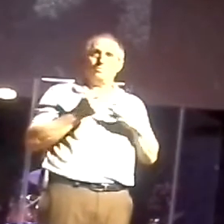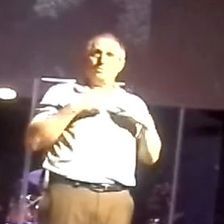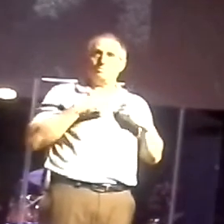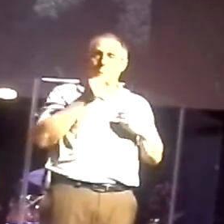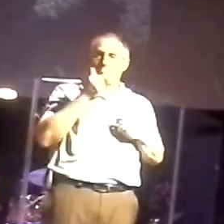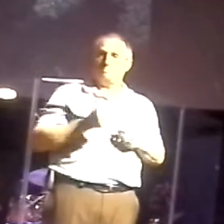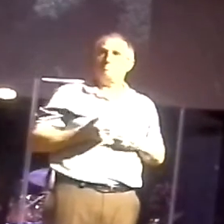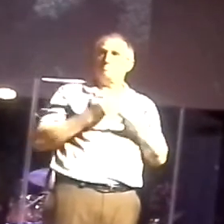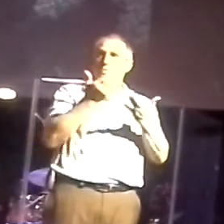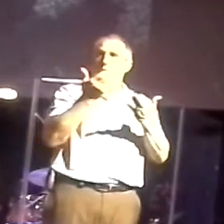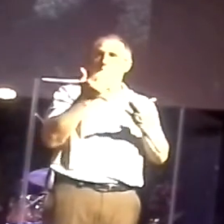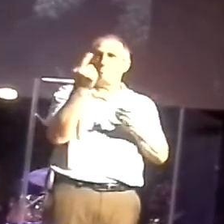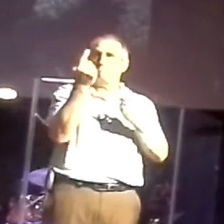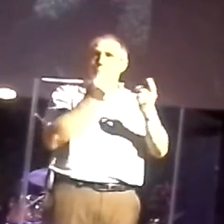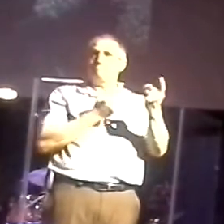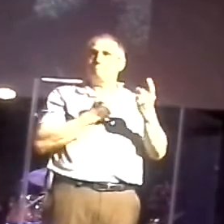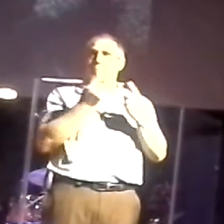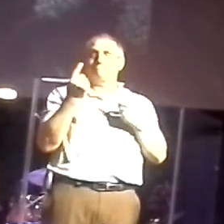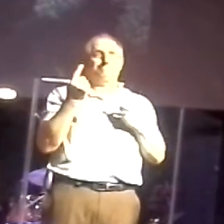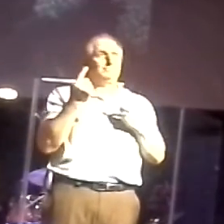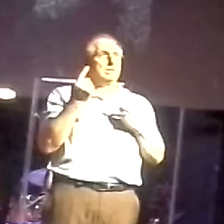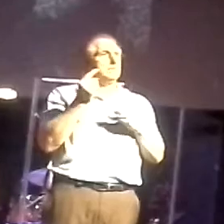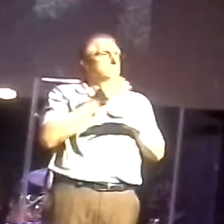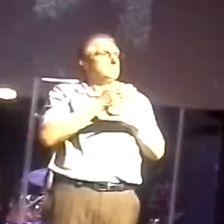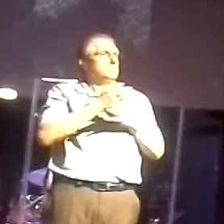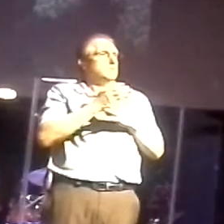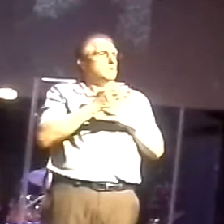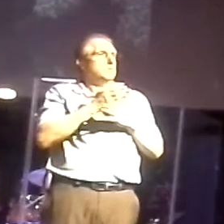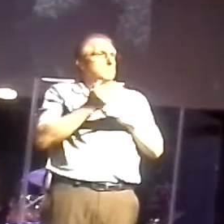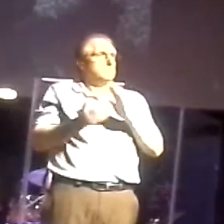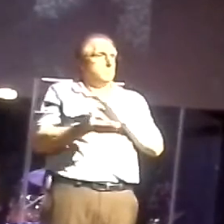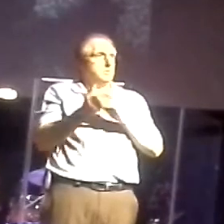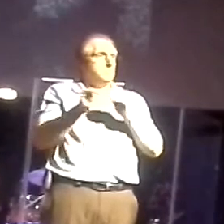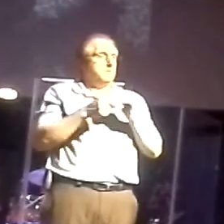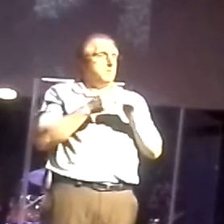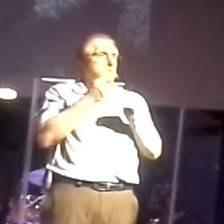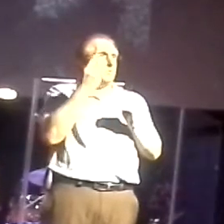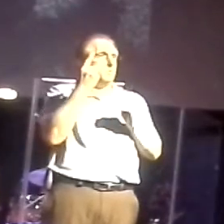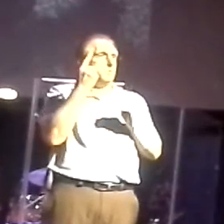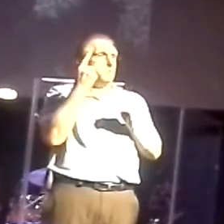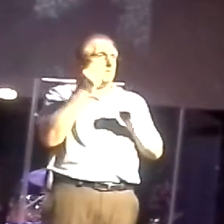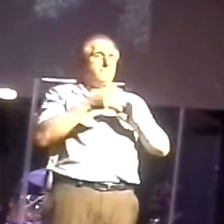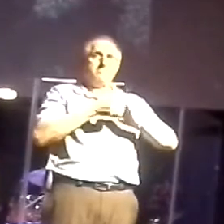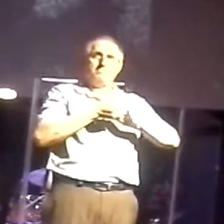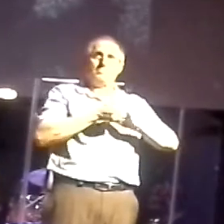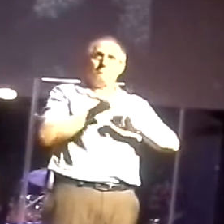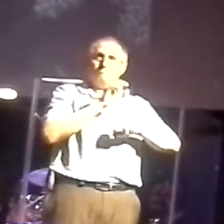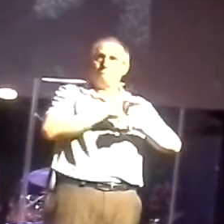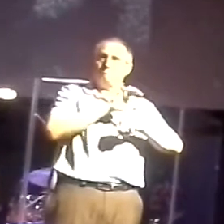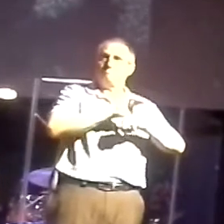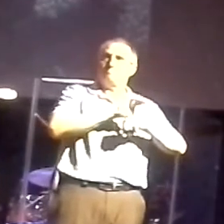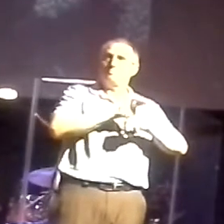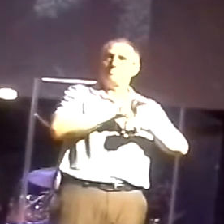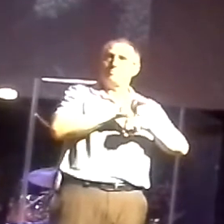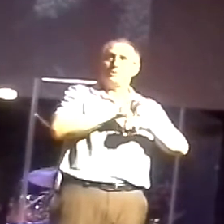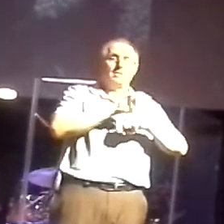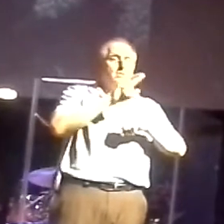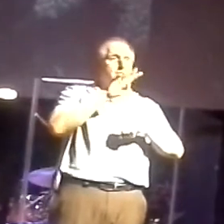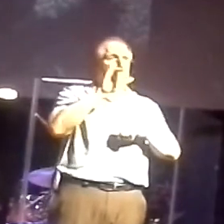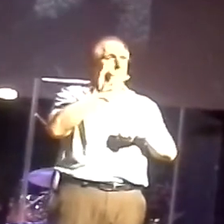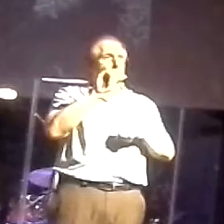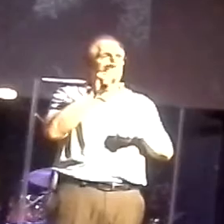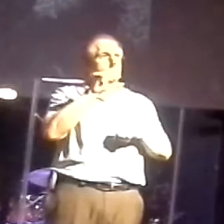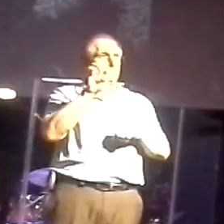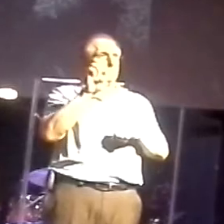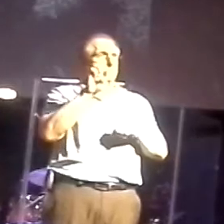offerings. And as they come forward, I get to share with you this morning about one of our partner churches, Valley View